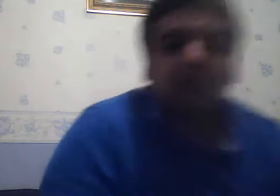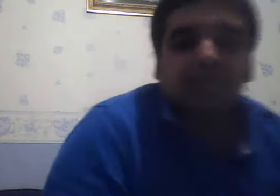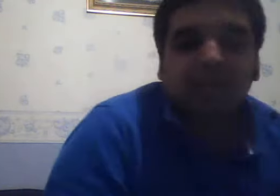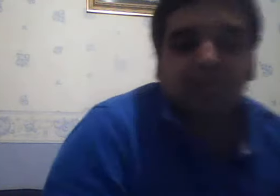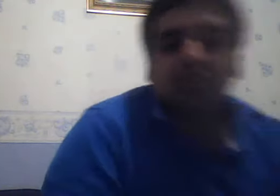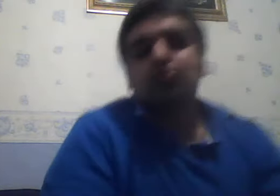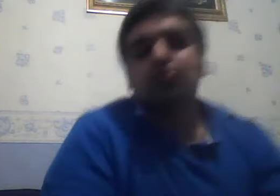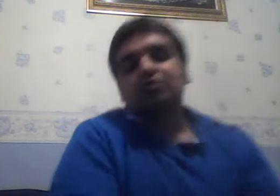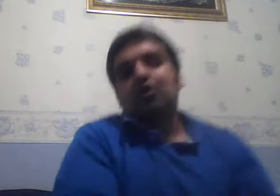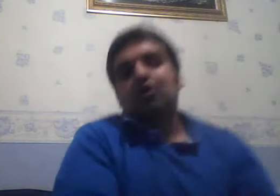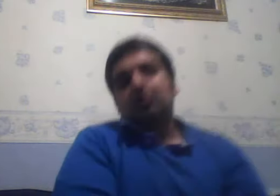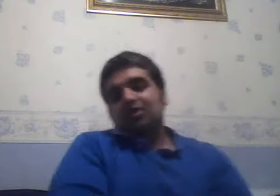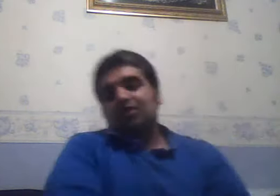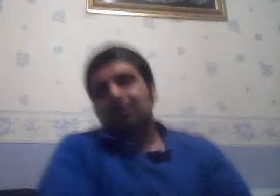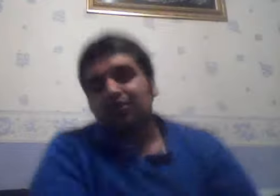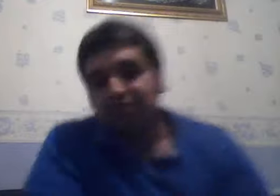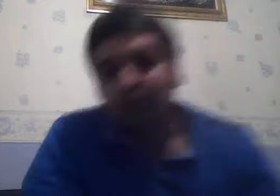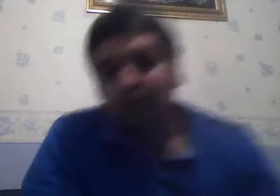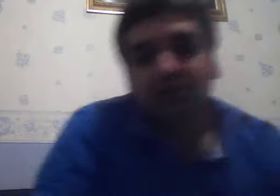Dad, it's just one smoke. It's not going to hurt anybody.